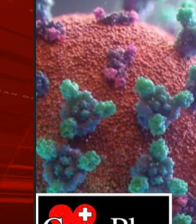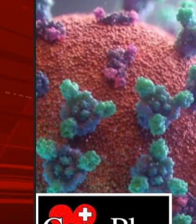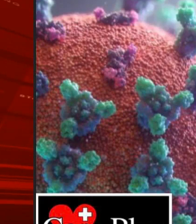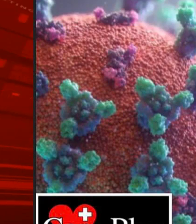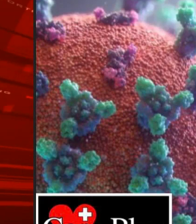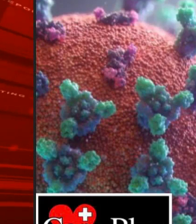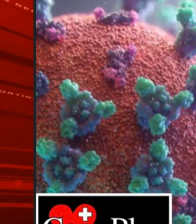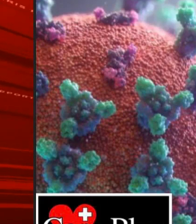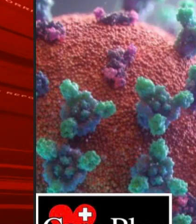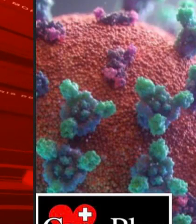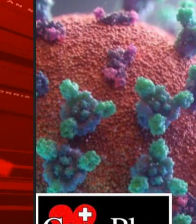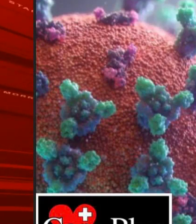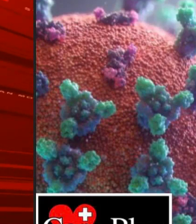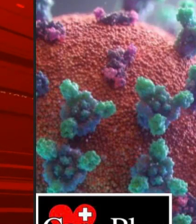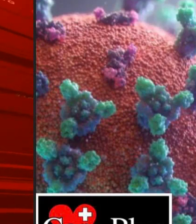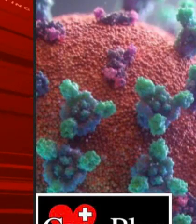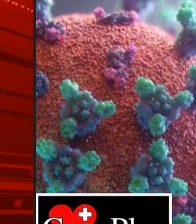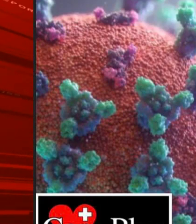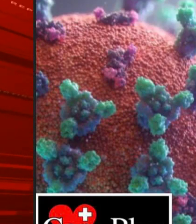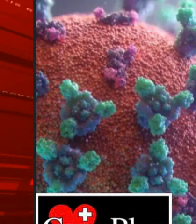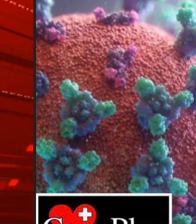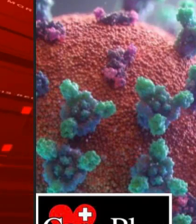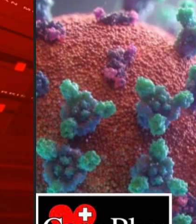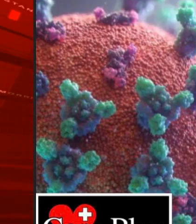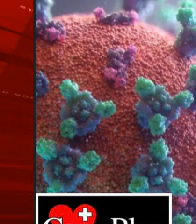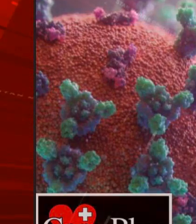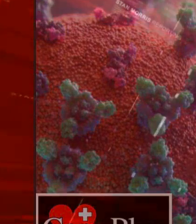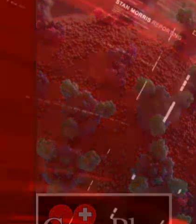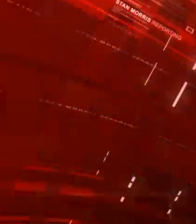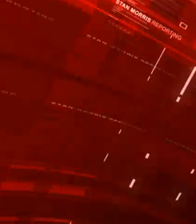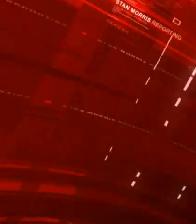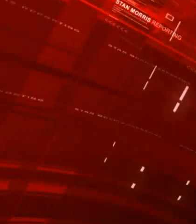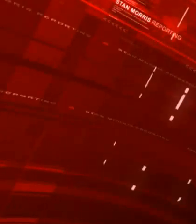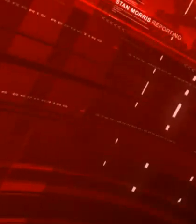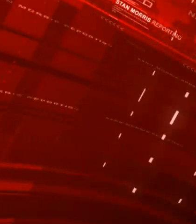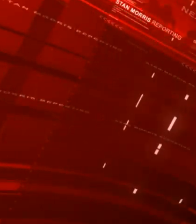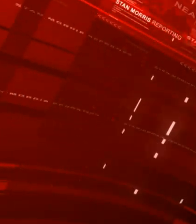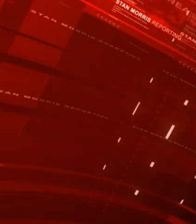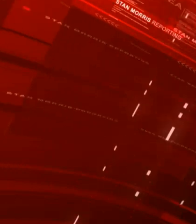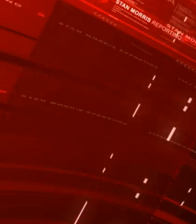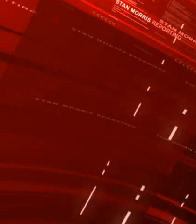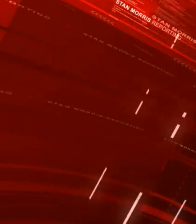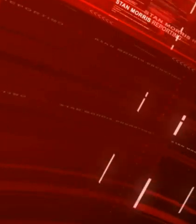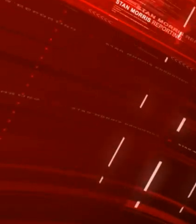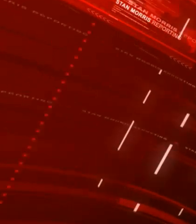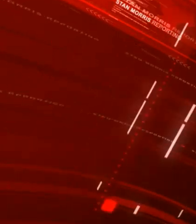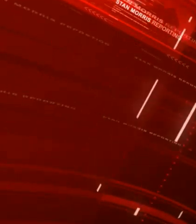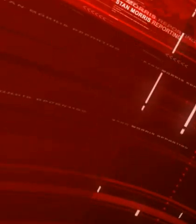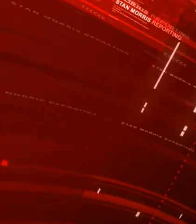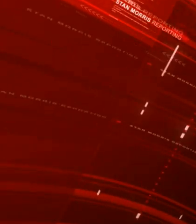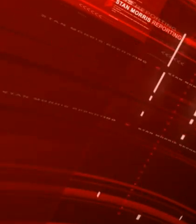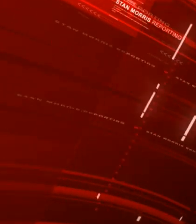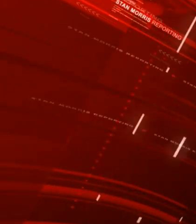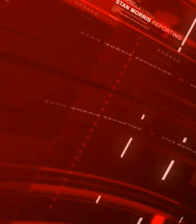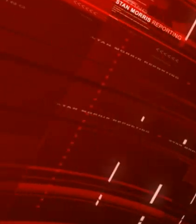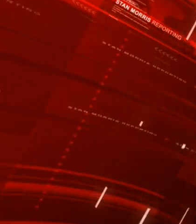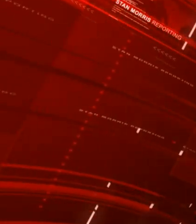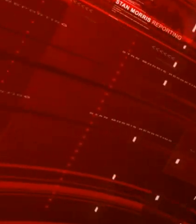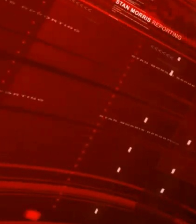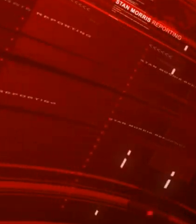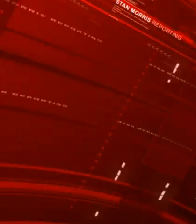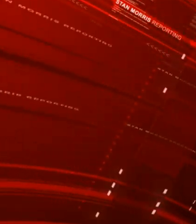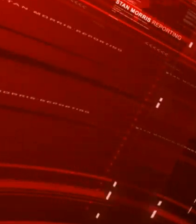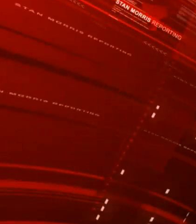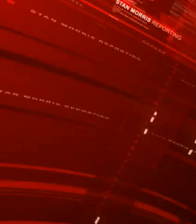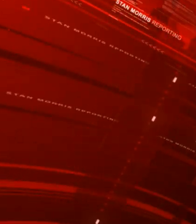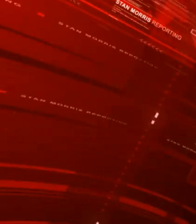for an hour, one of our longer live streams that we've done this week, but we wanted to keep you up to date, and now you are. I'm Stan Morris, reporting in Jonesboro. Hope